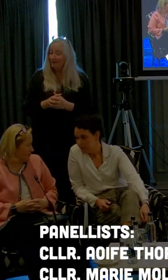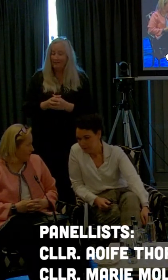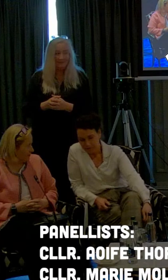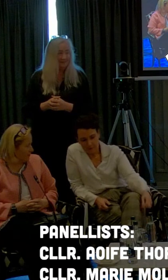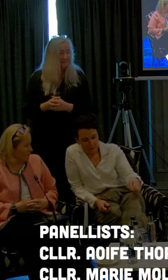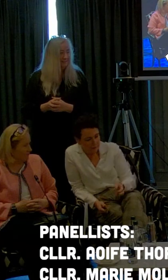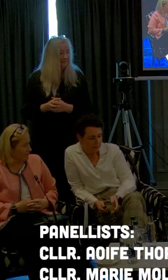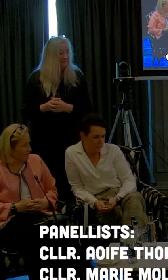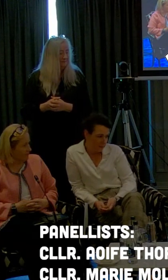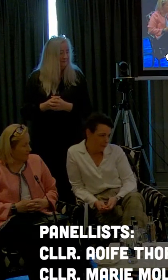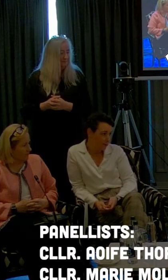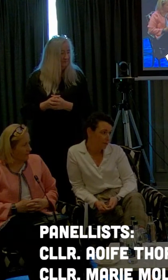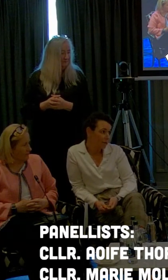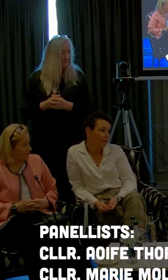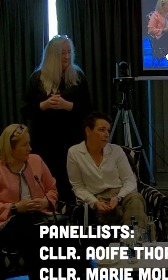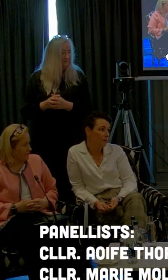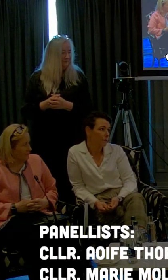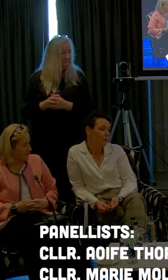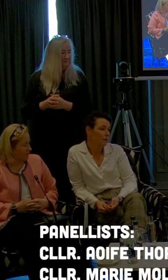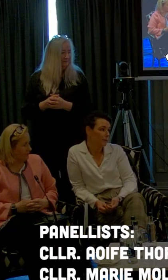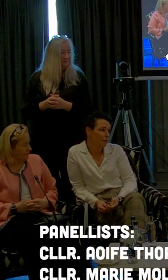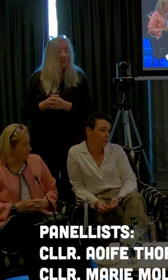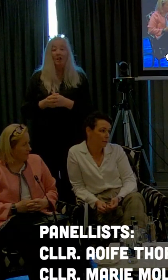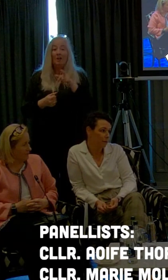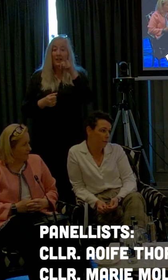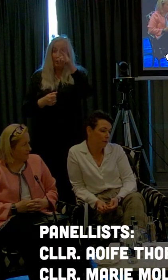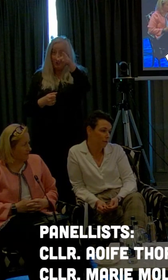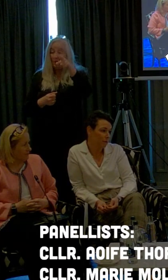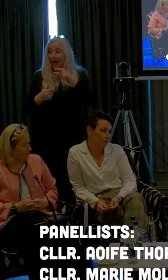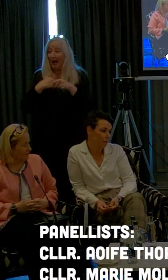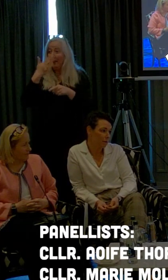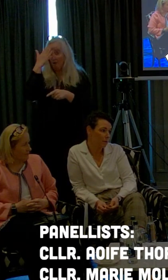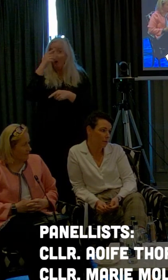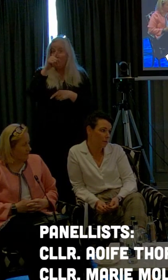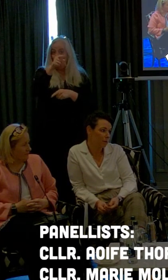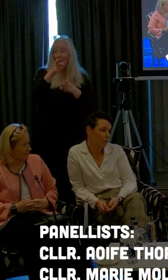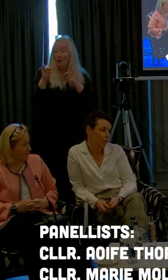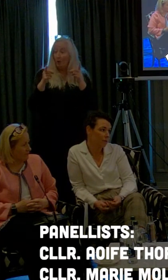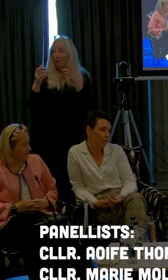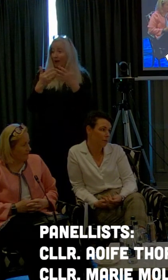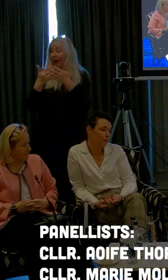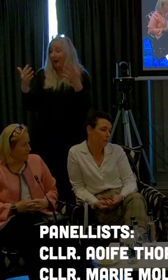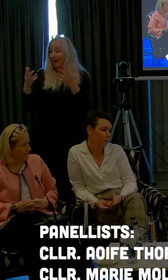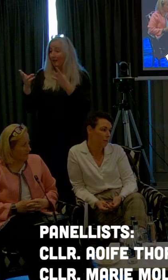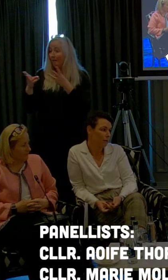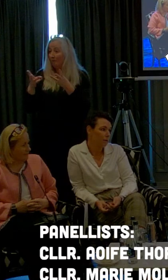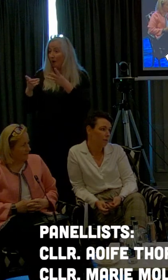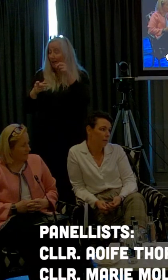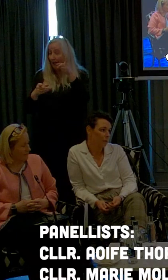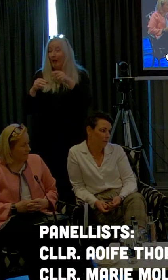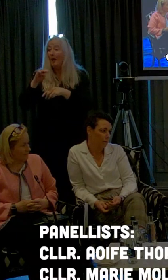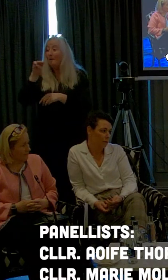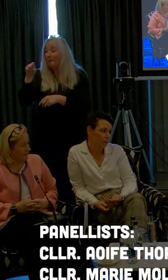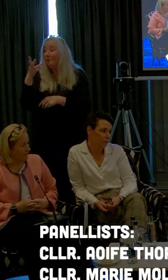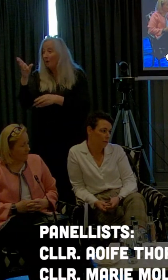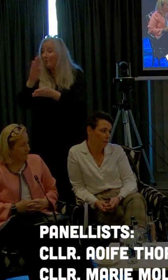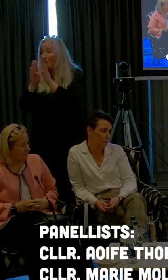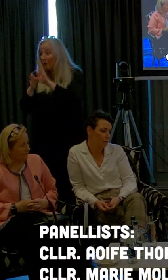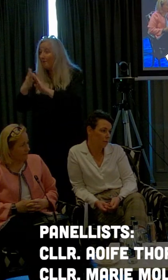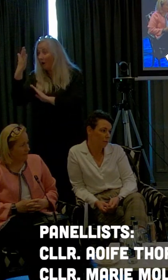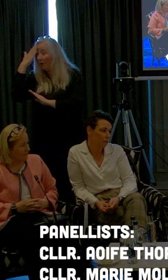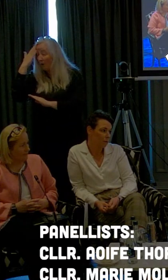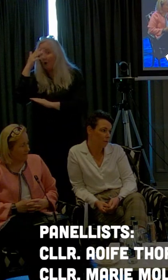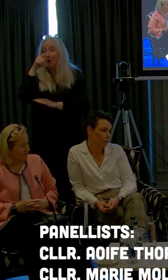week or they're out on the clinic. You're actually doing a lot of the work. And you and I think the people know that. Like,